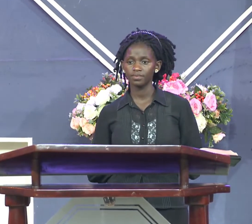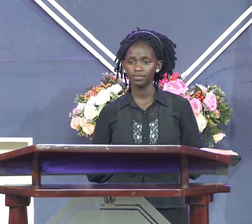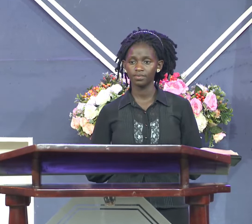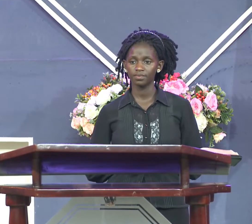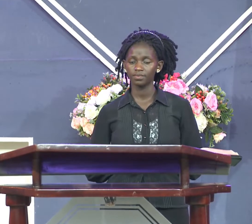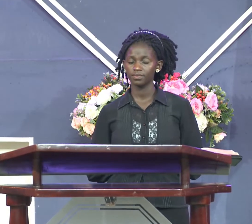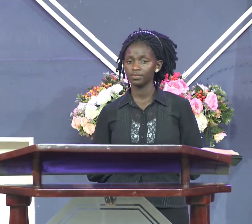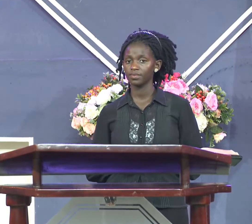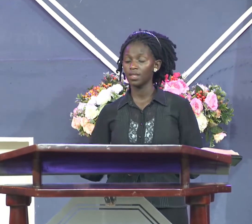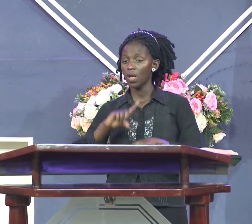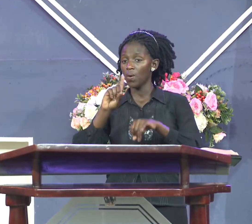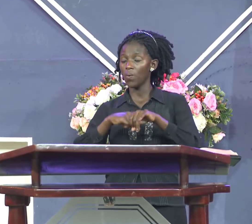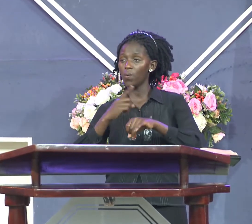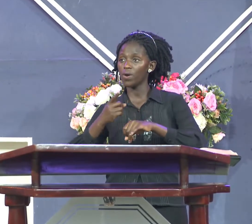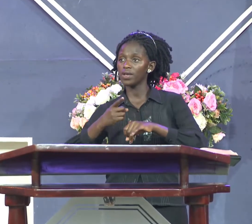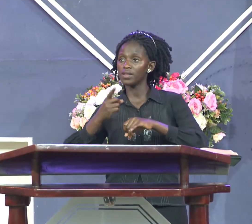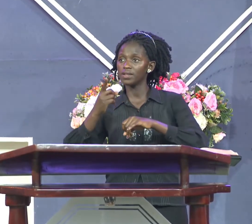thing.